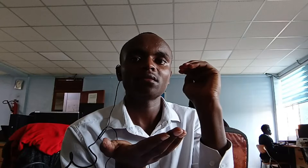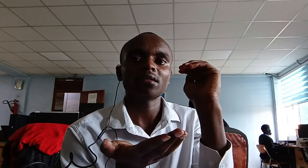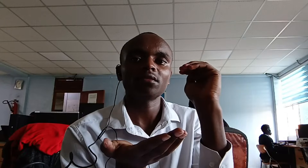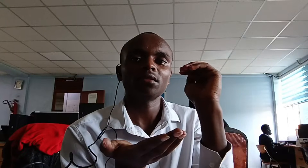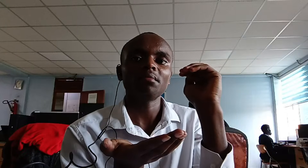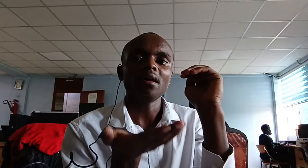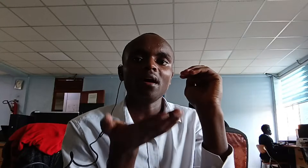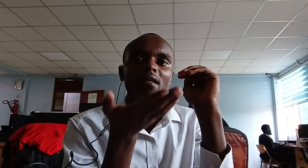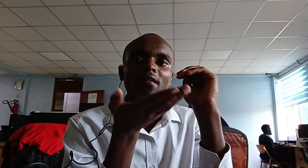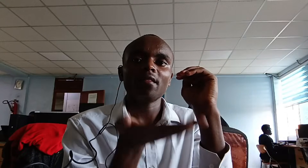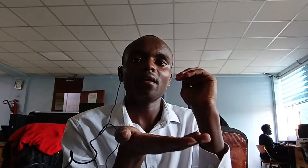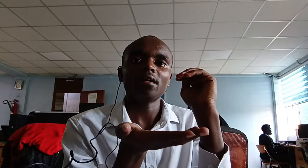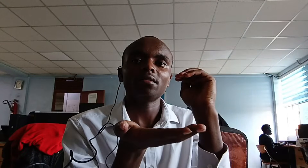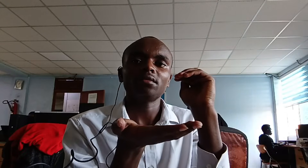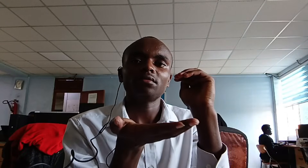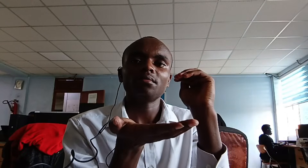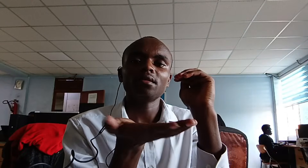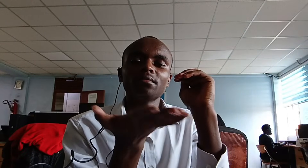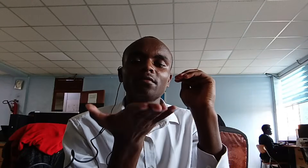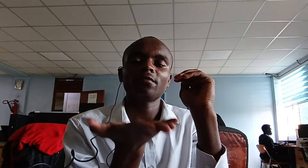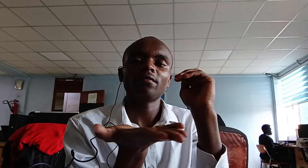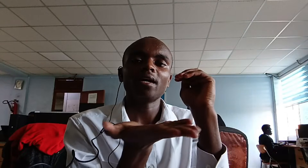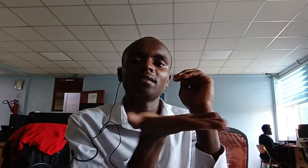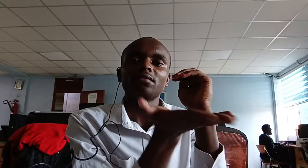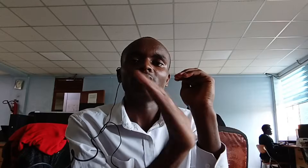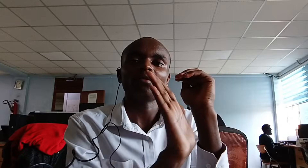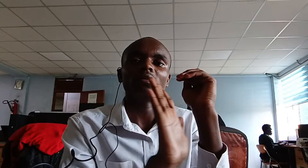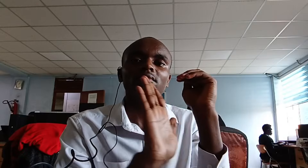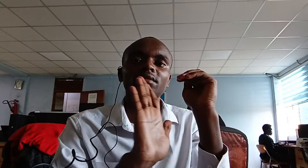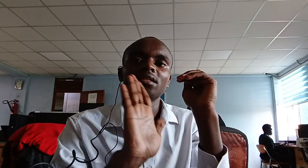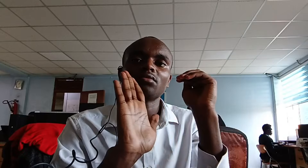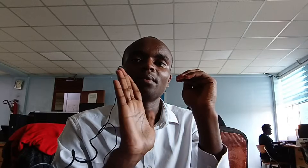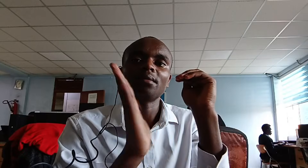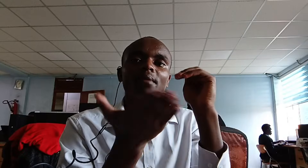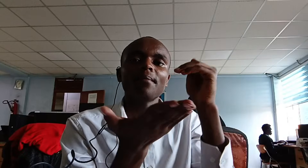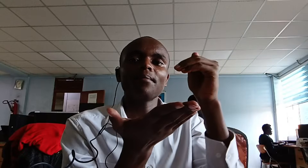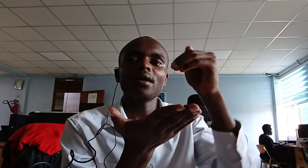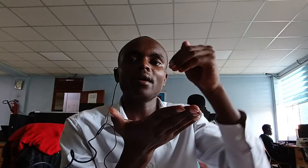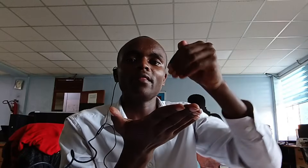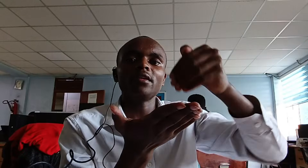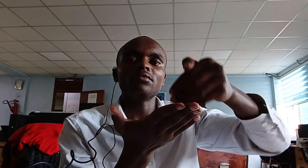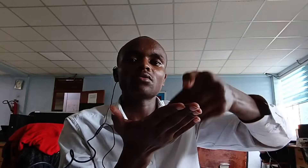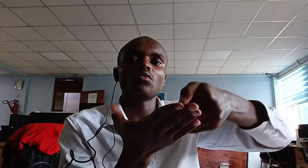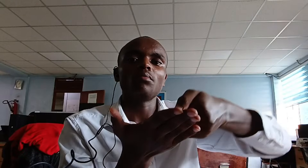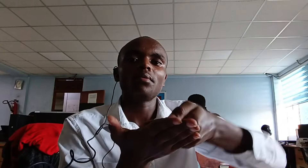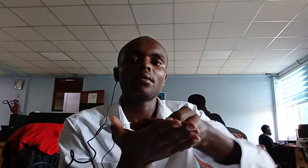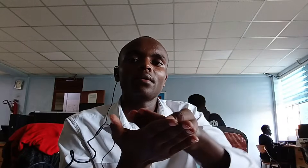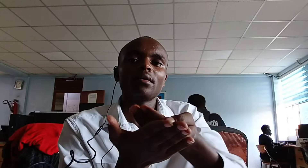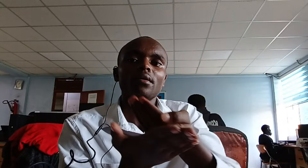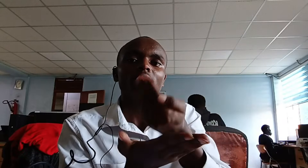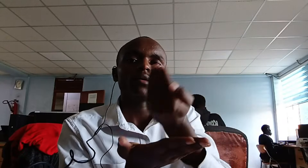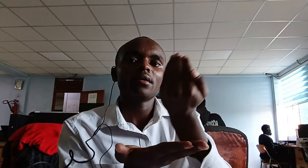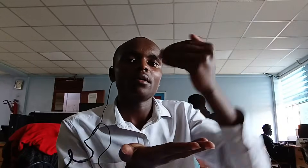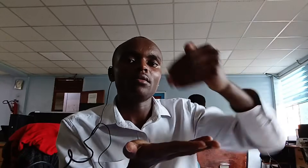shape, and the other hand should be flat or just open palm. Then you